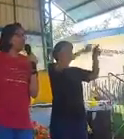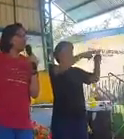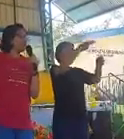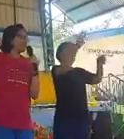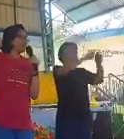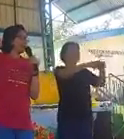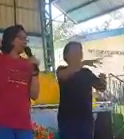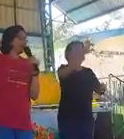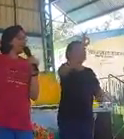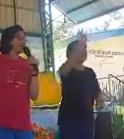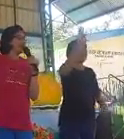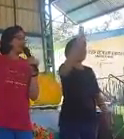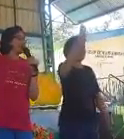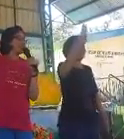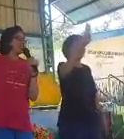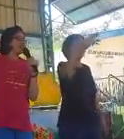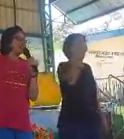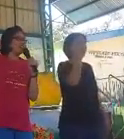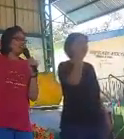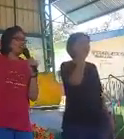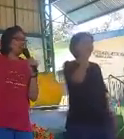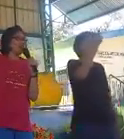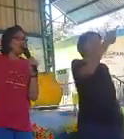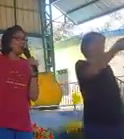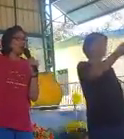name on Facebook is